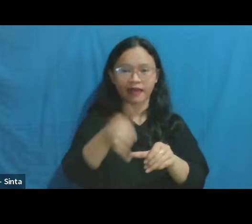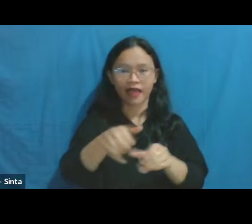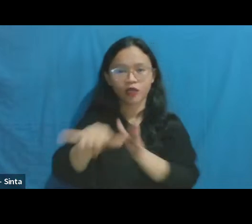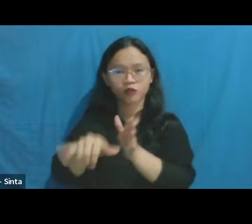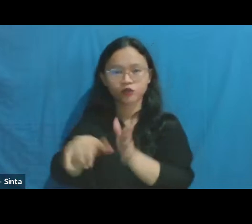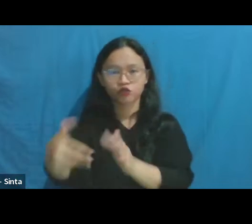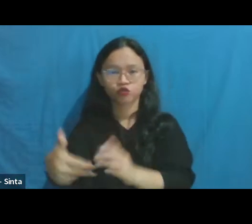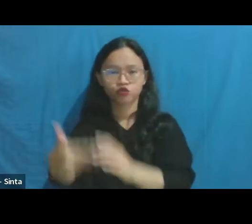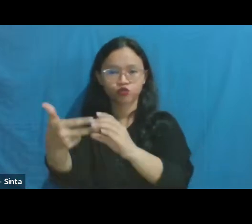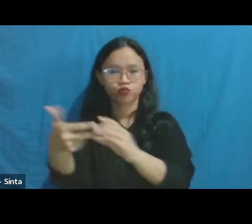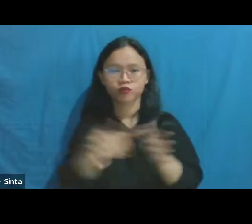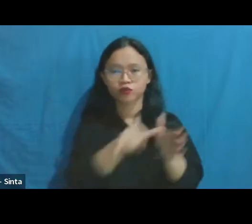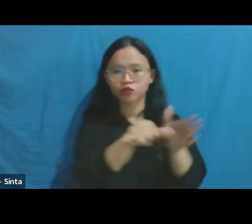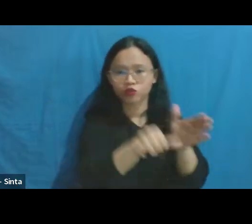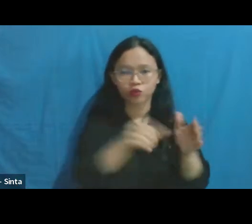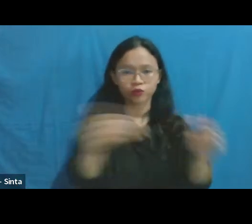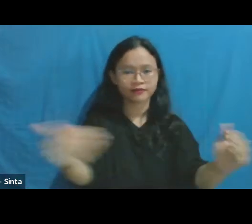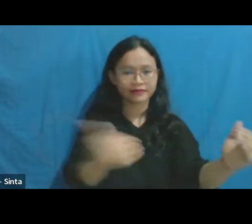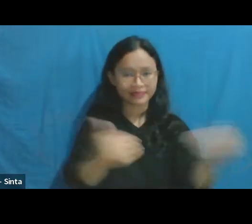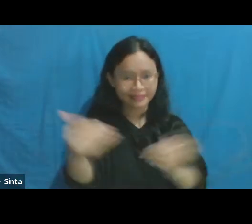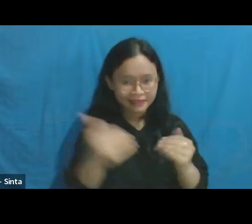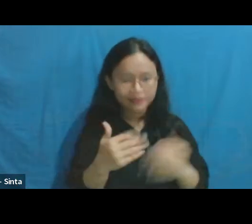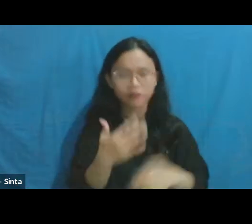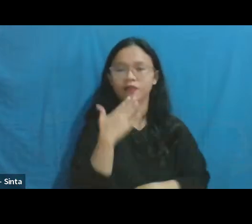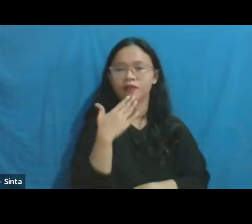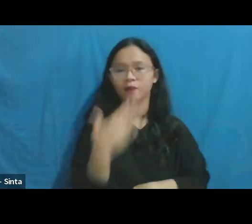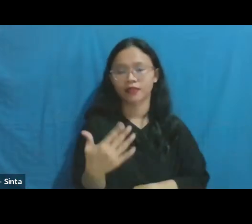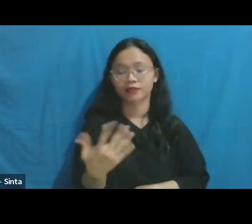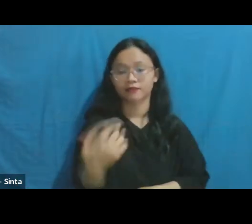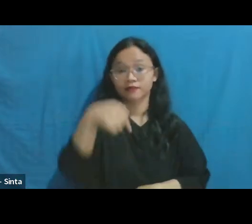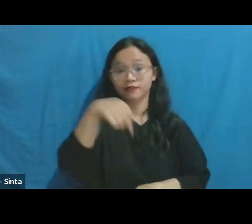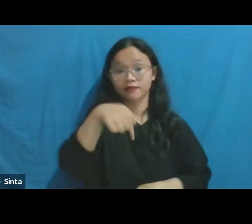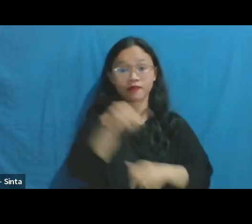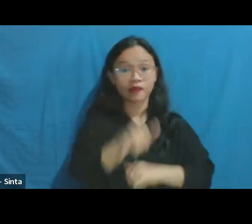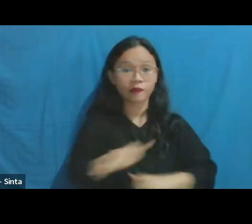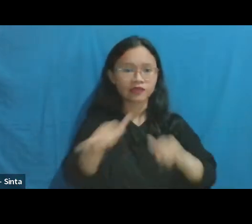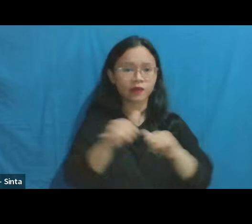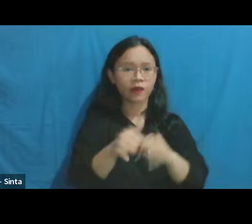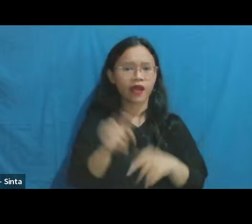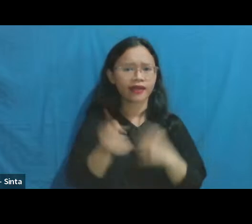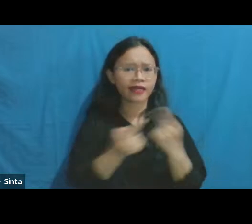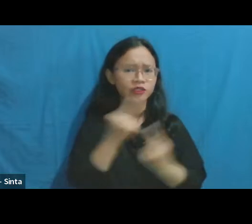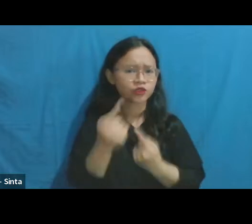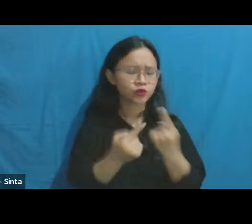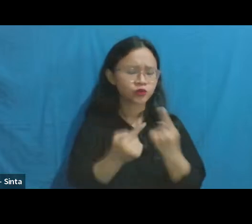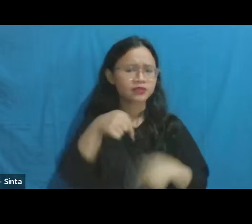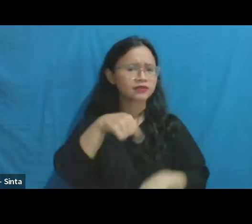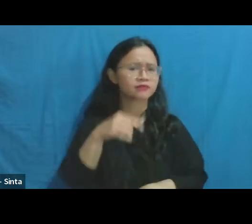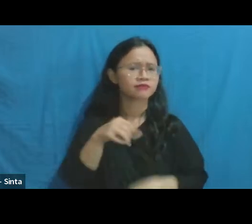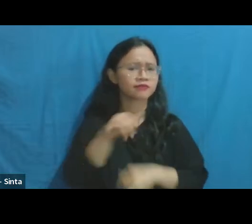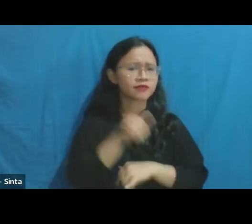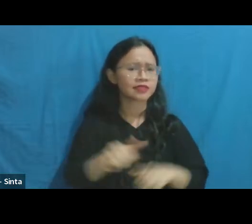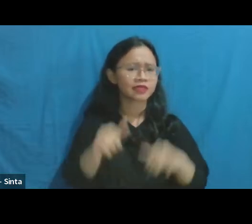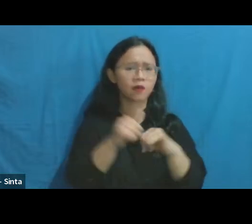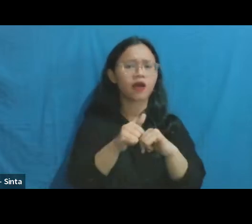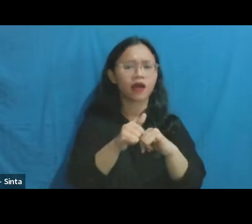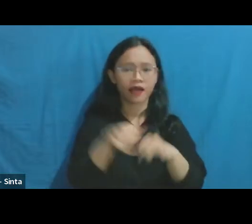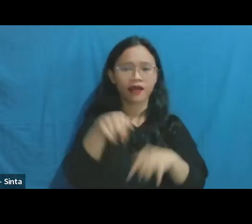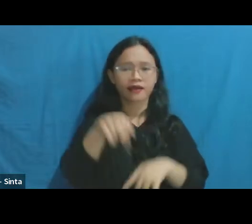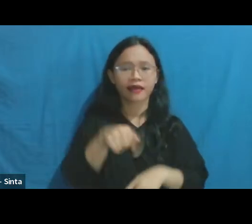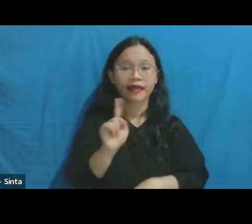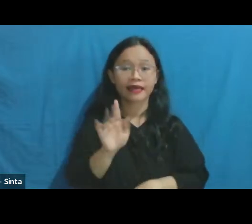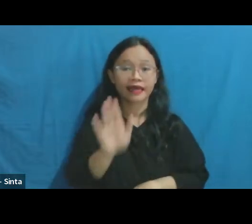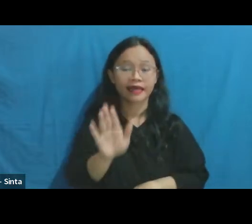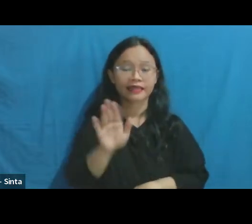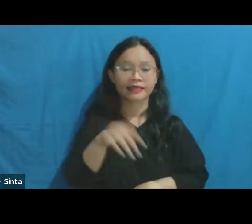have discussion today until 5:30 p.m. Jakarta time. Maybe I would like to greet all